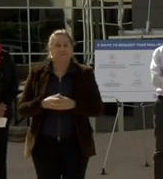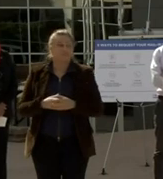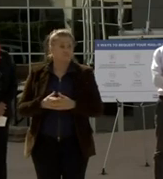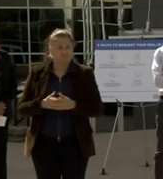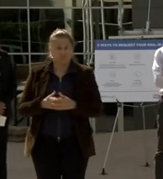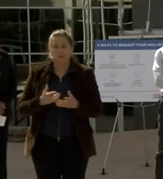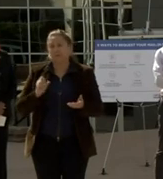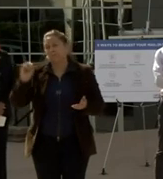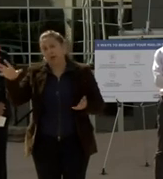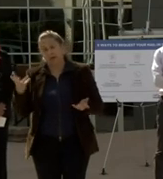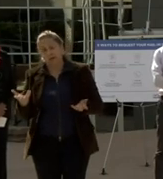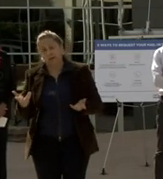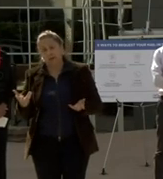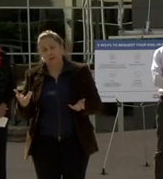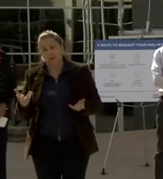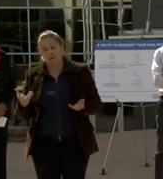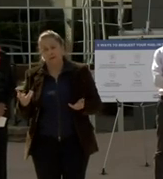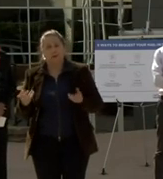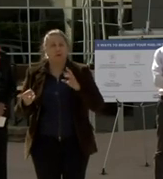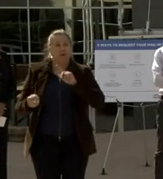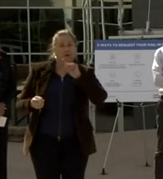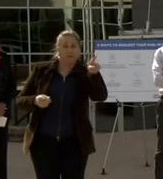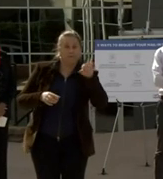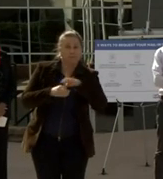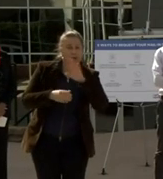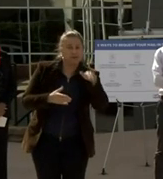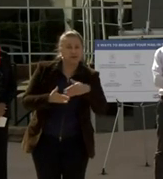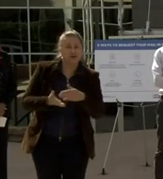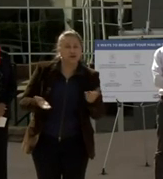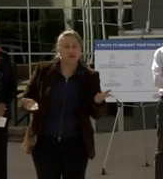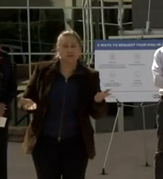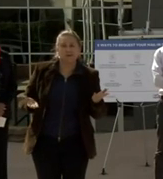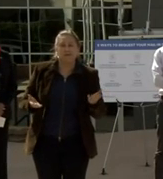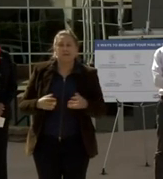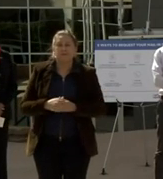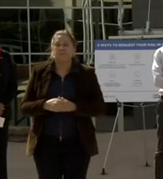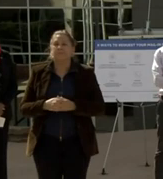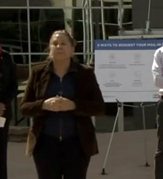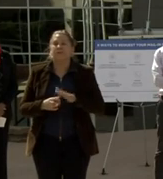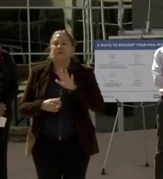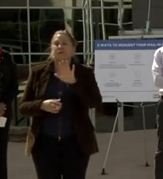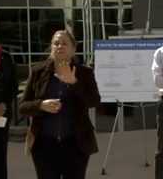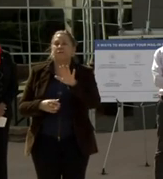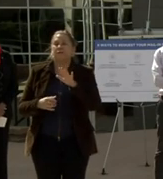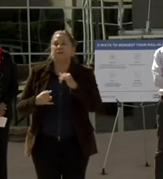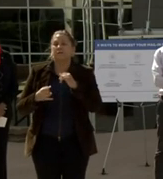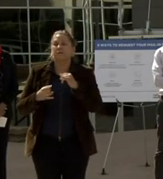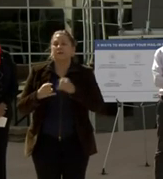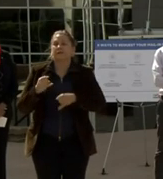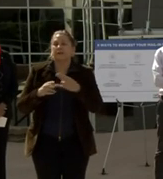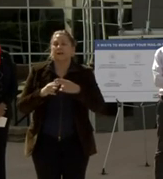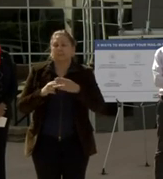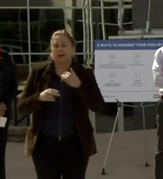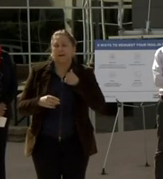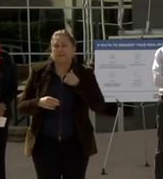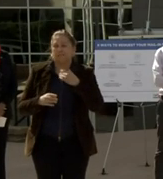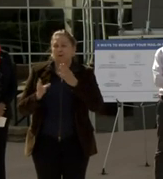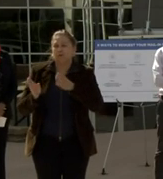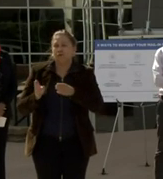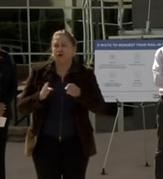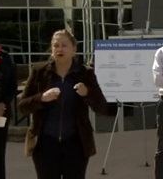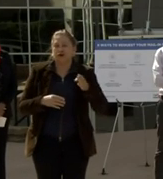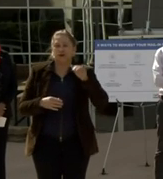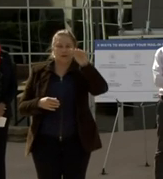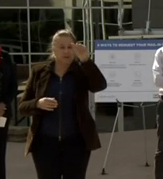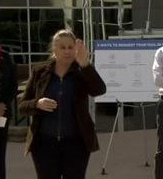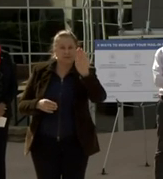visits, probably by alphabet. However, any staggering scheme that we announce will be voluntary, and no